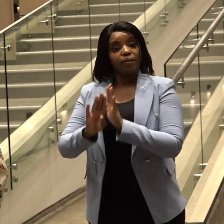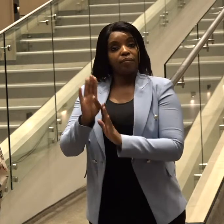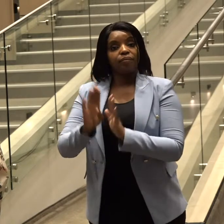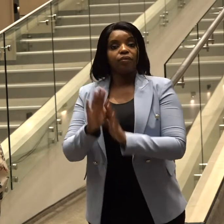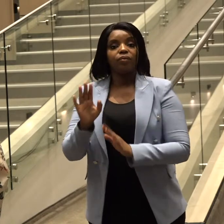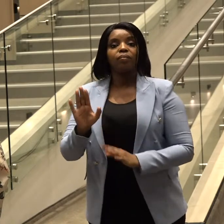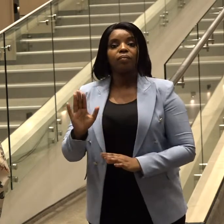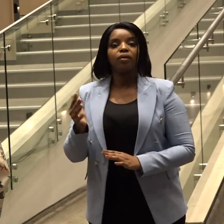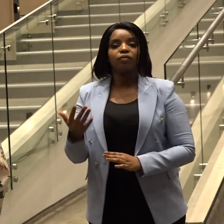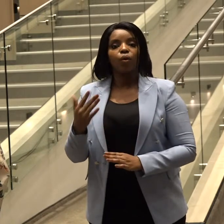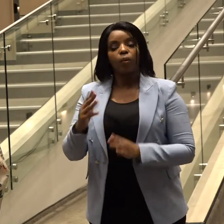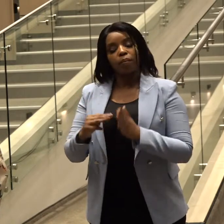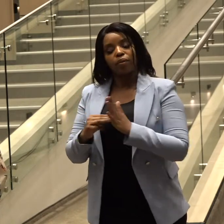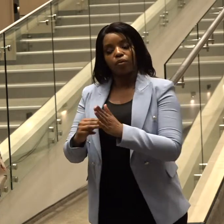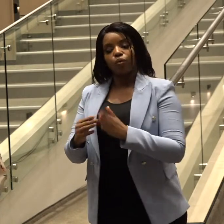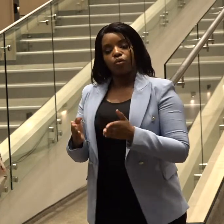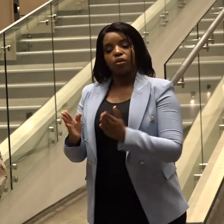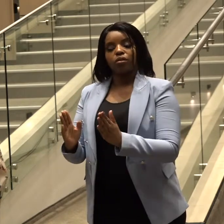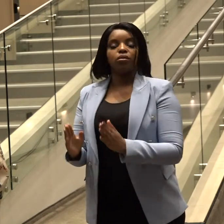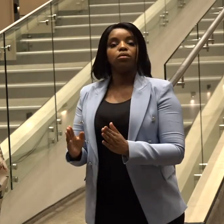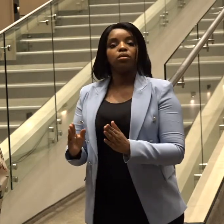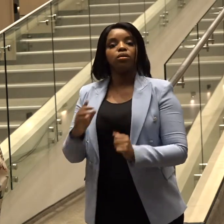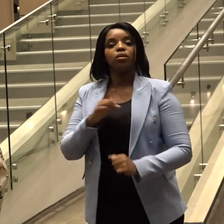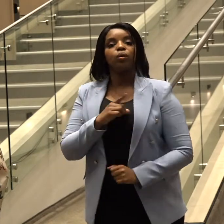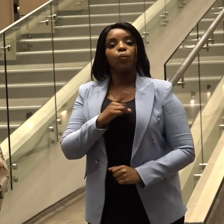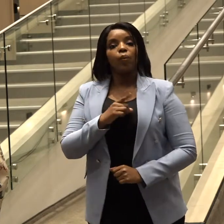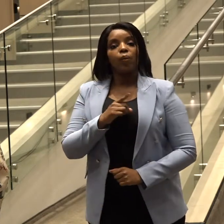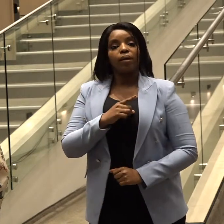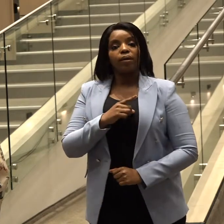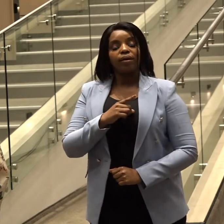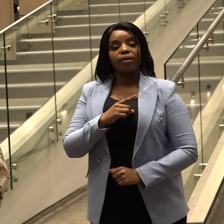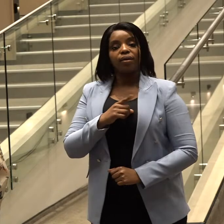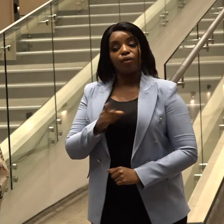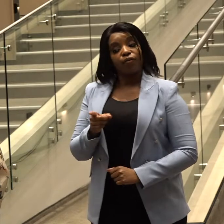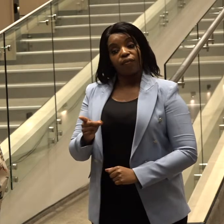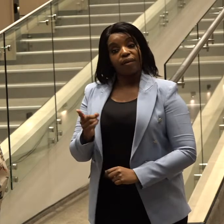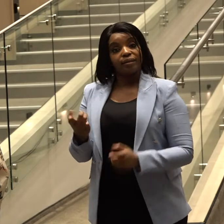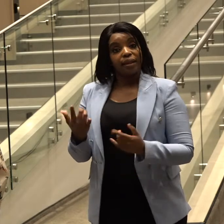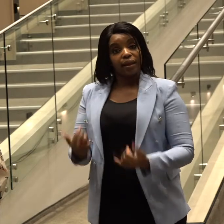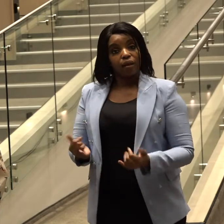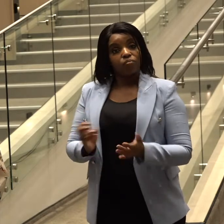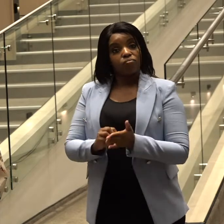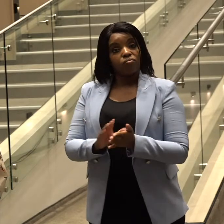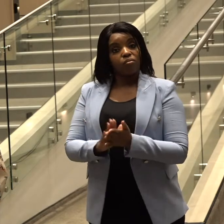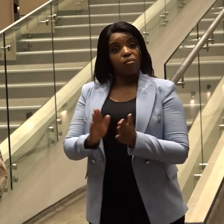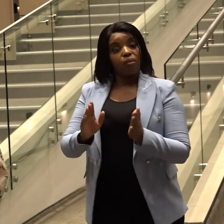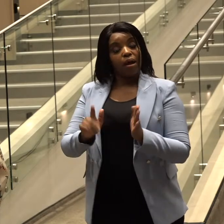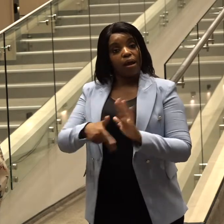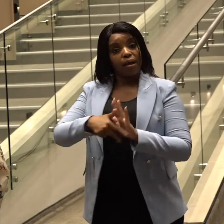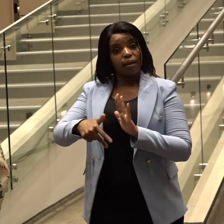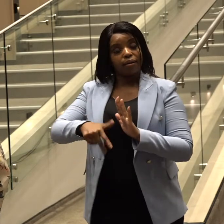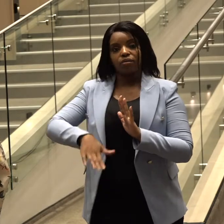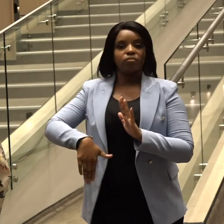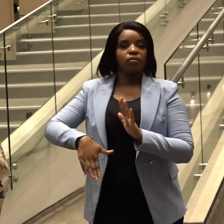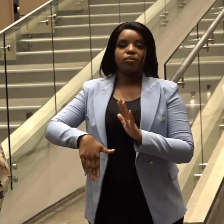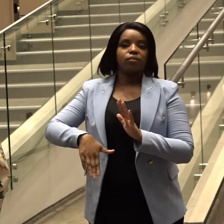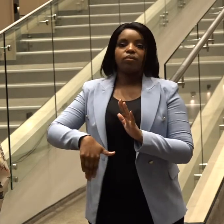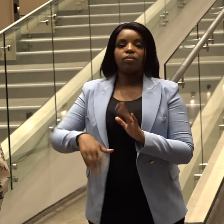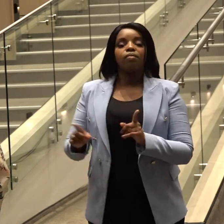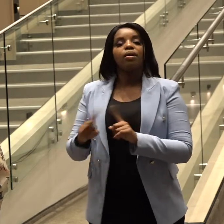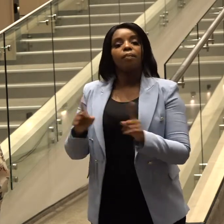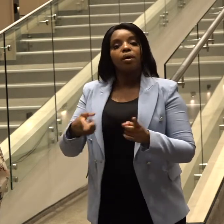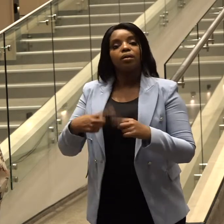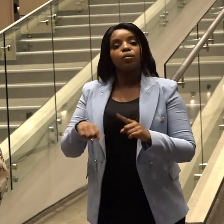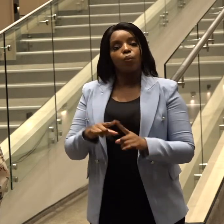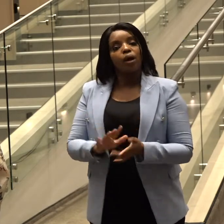fee methodology this is not currently provided for in the act but we do